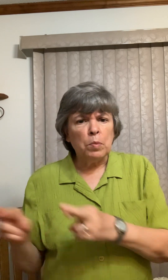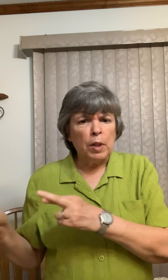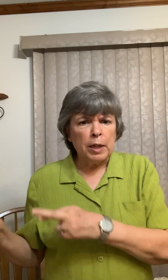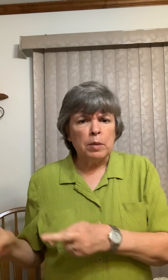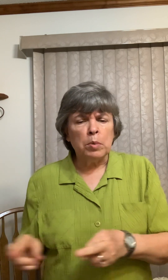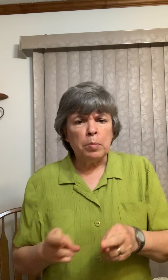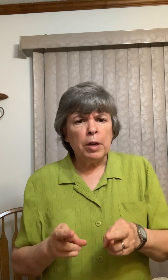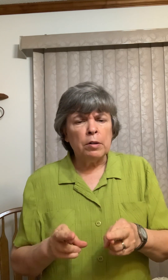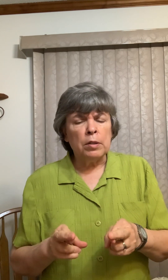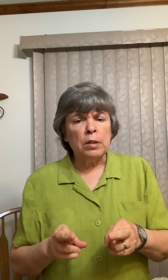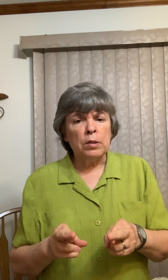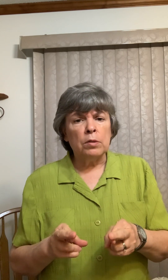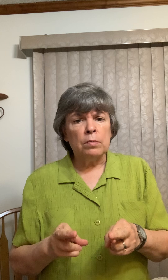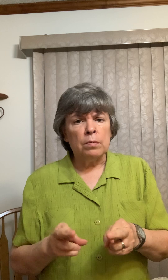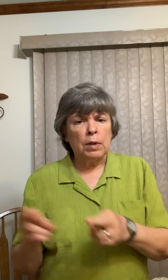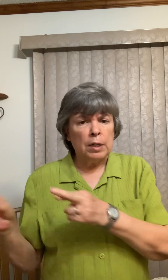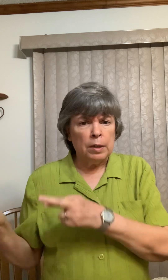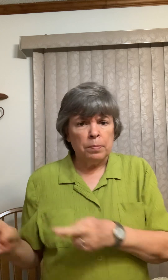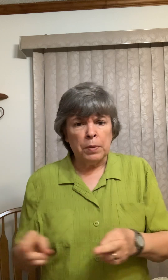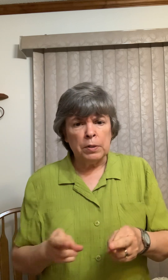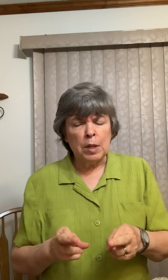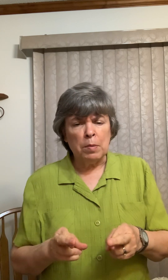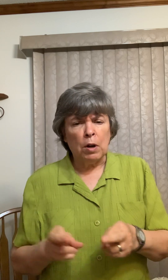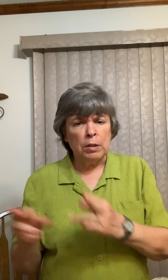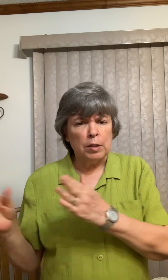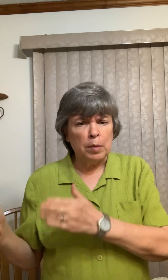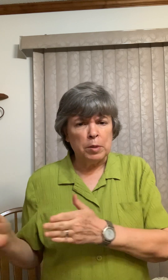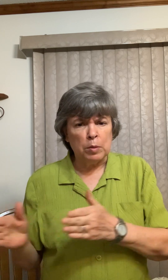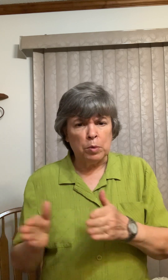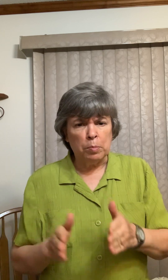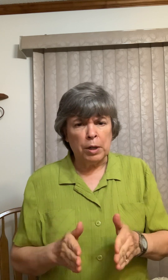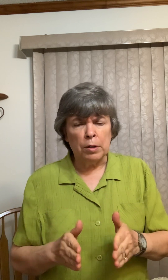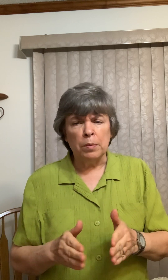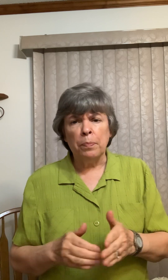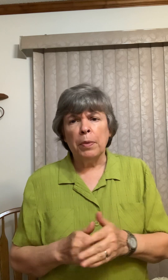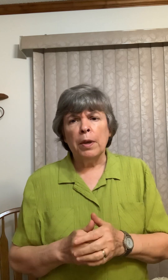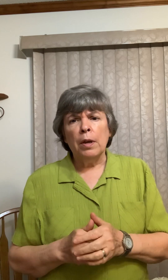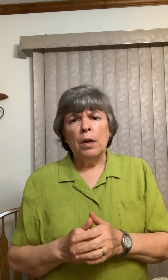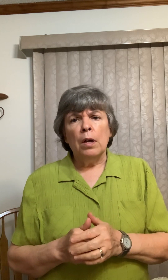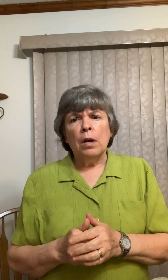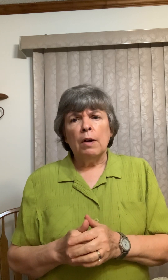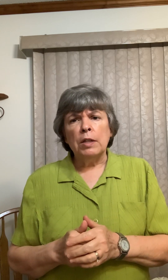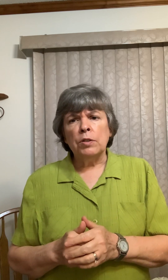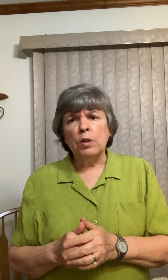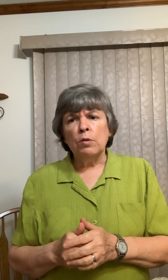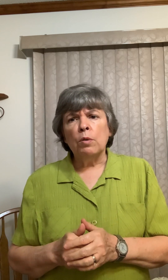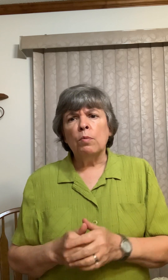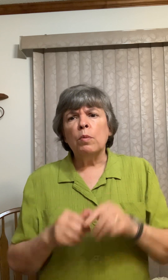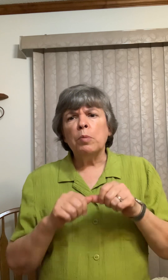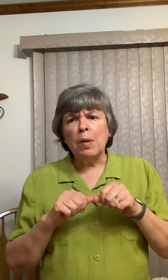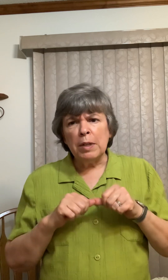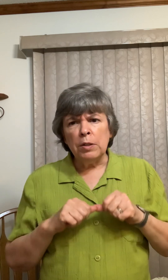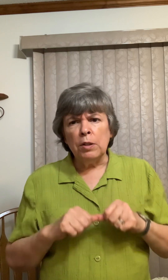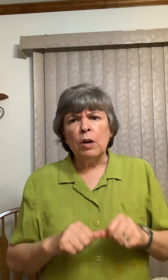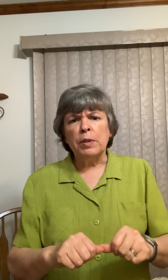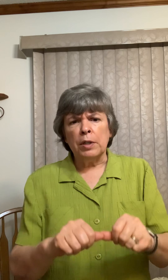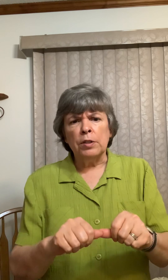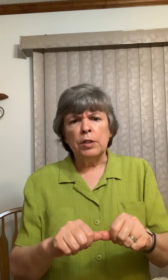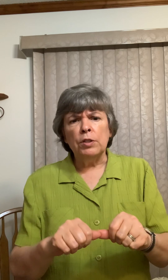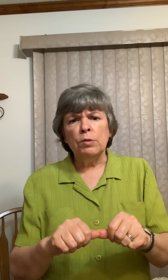like a preparedness ready, the same concept as prepare. All right, so we'll probably go with continue, since